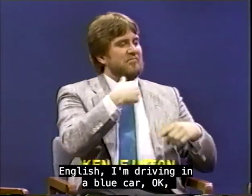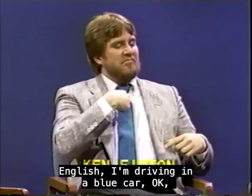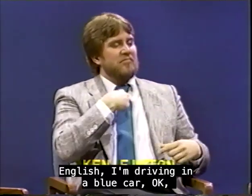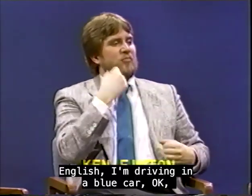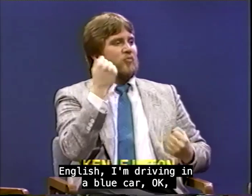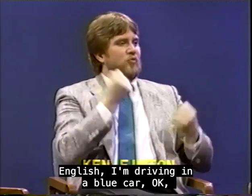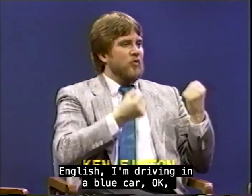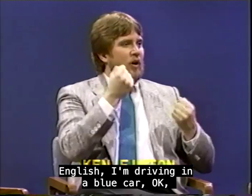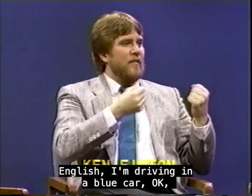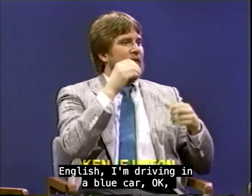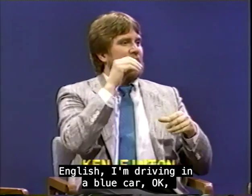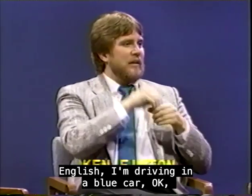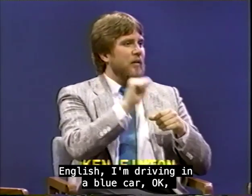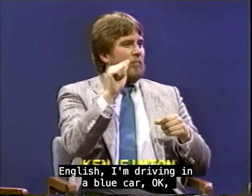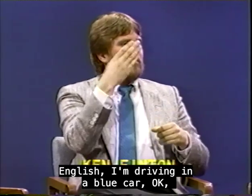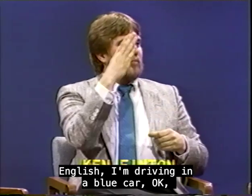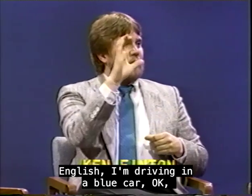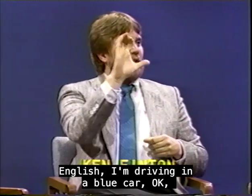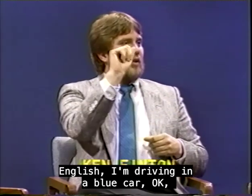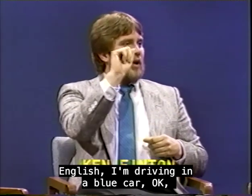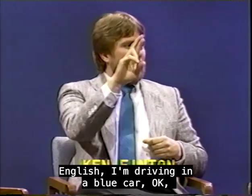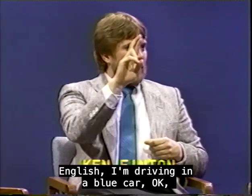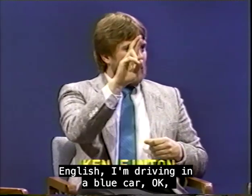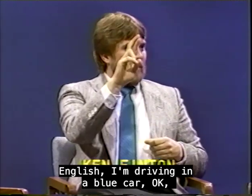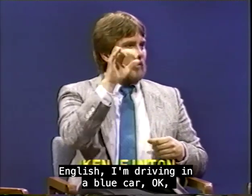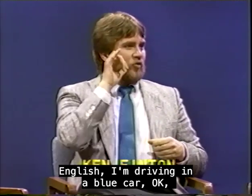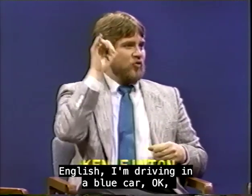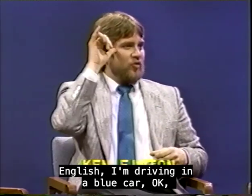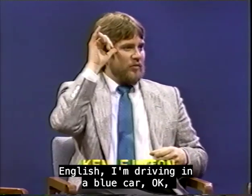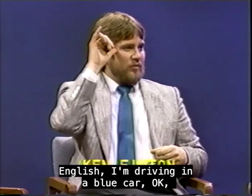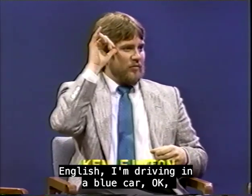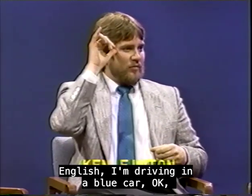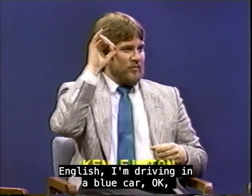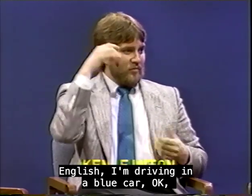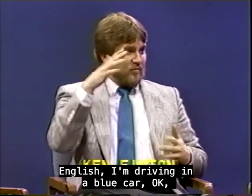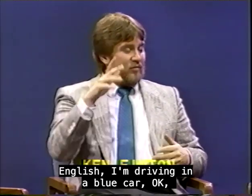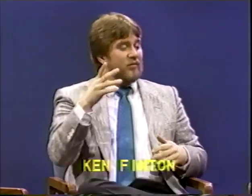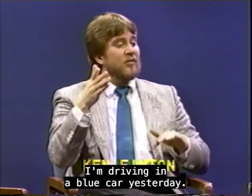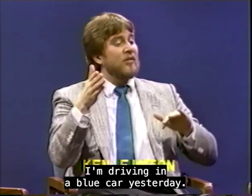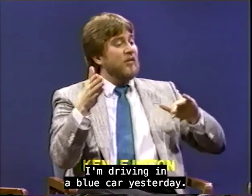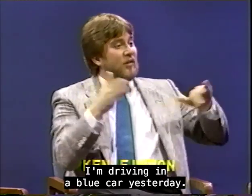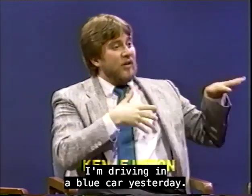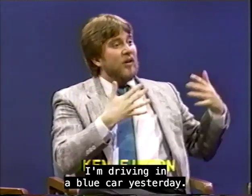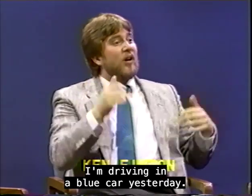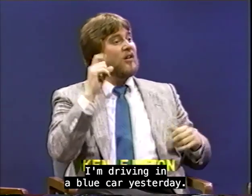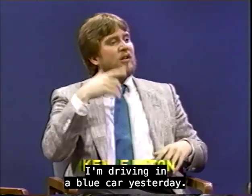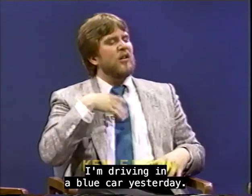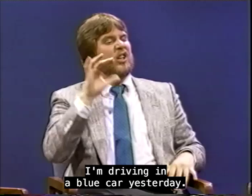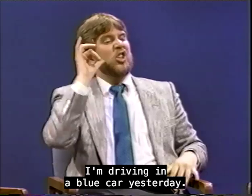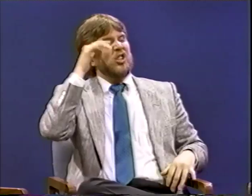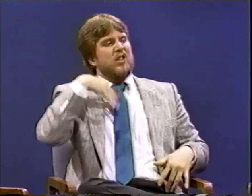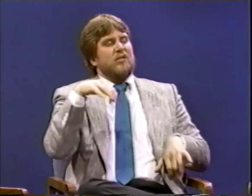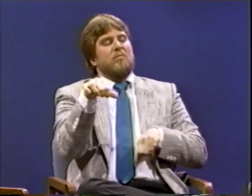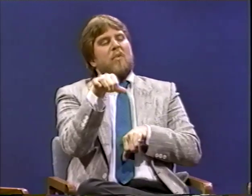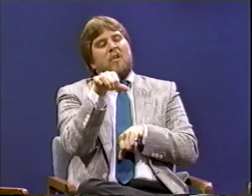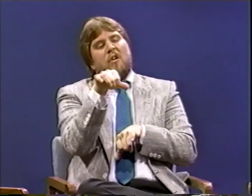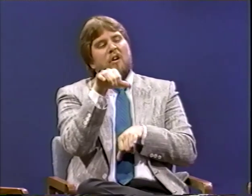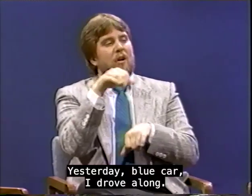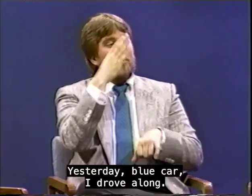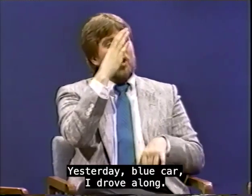English, I'm driving in a blue car, yesterday. I'm driving in a blue car yesterday.